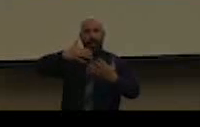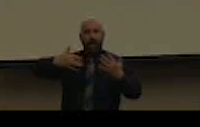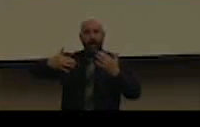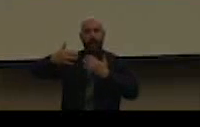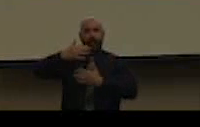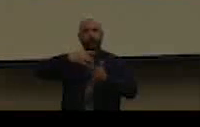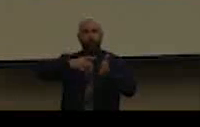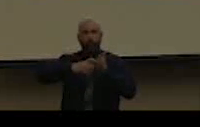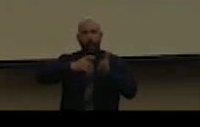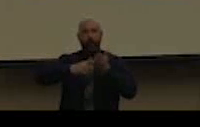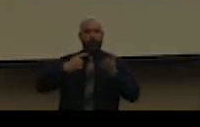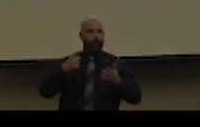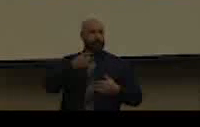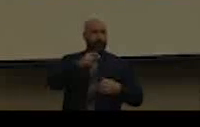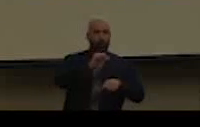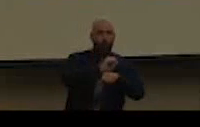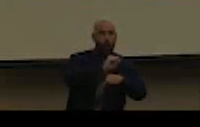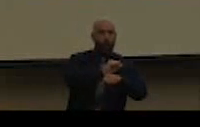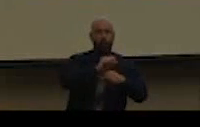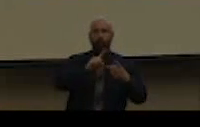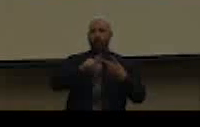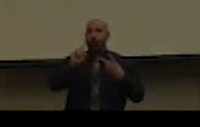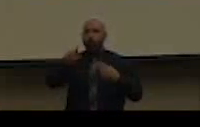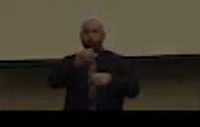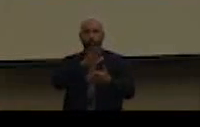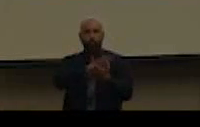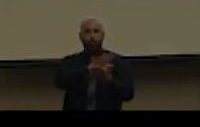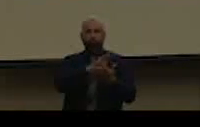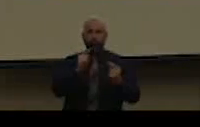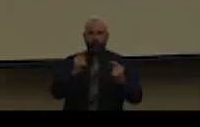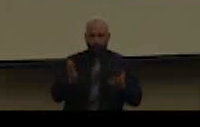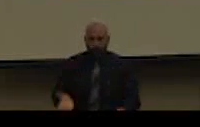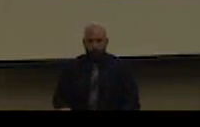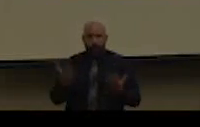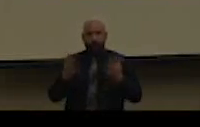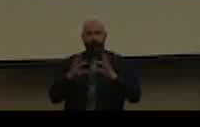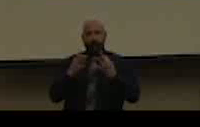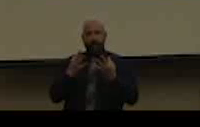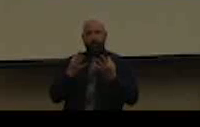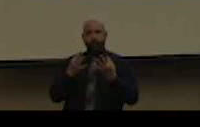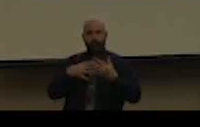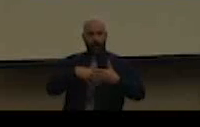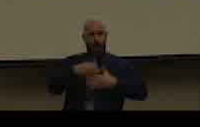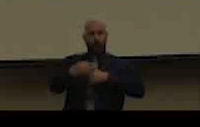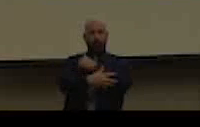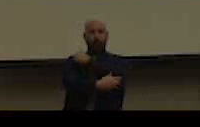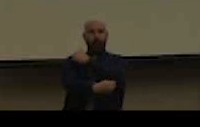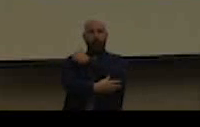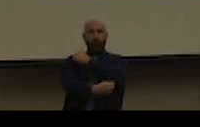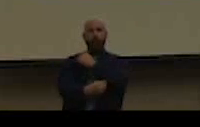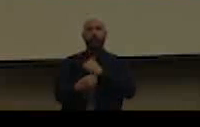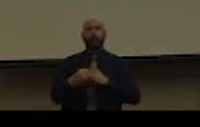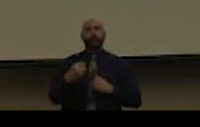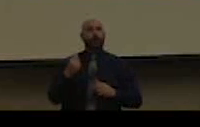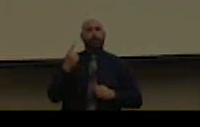going to school. They have done everything that they're supposed to do, and the reality is the dollars are just limited in that way.